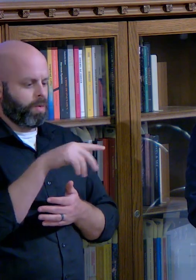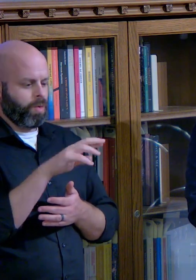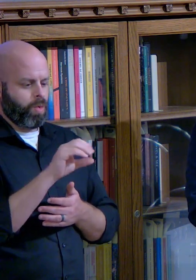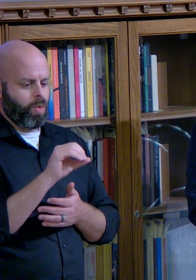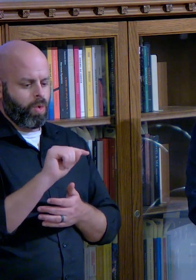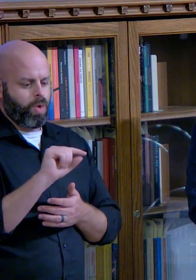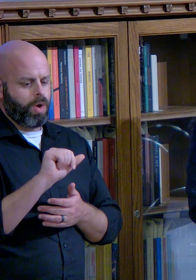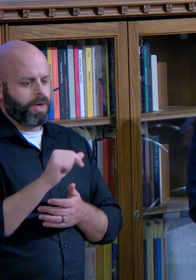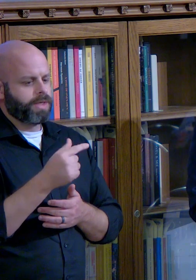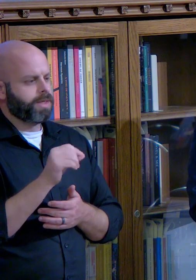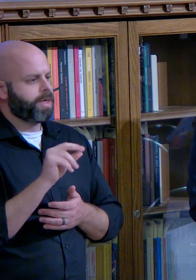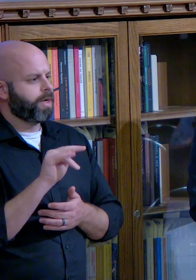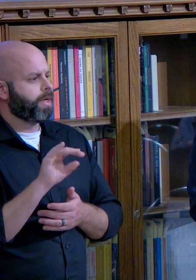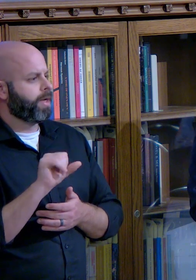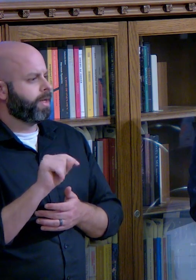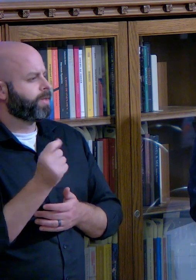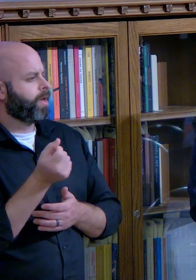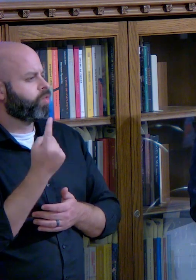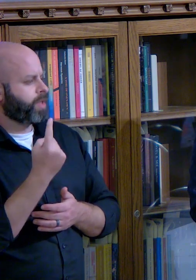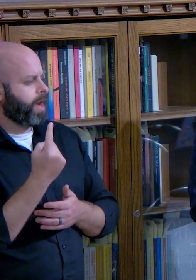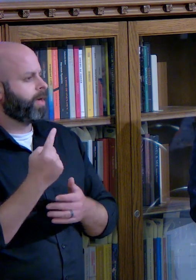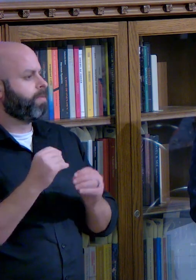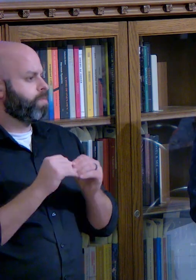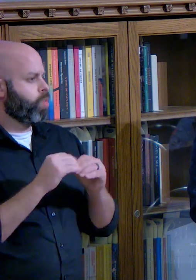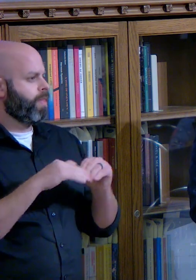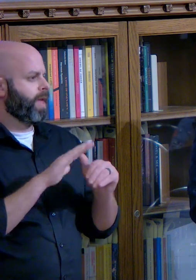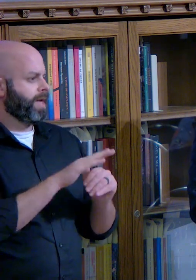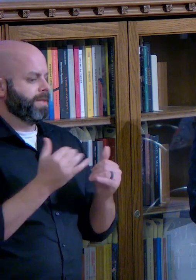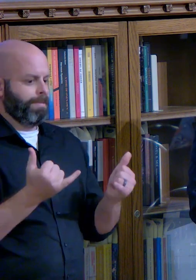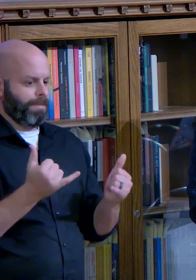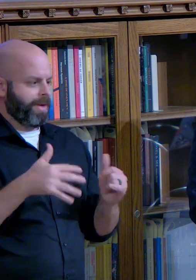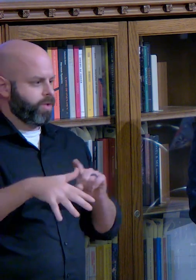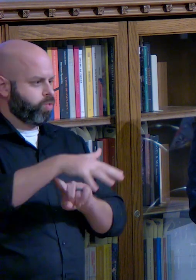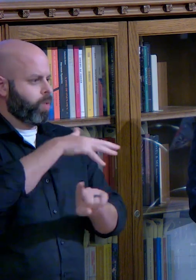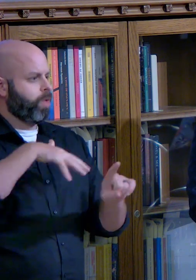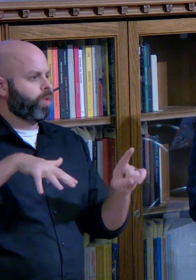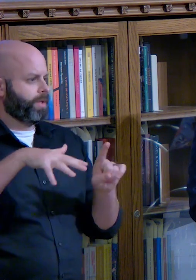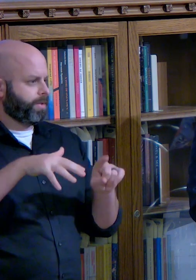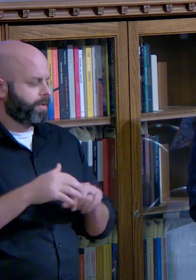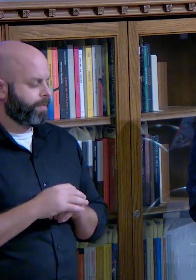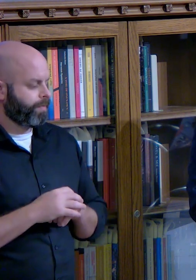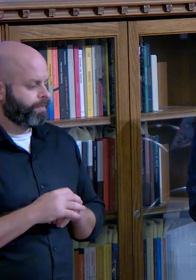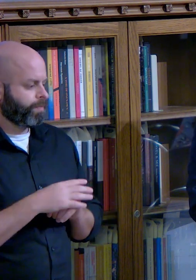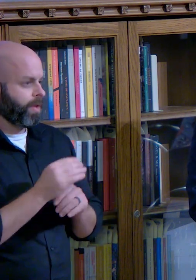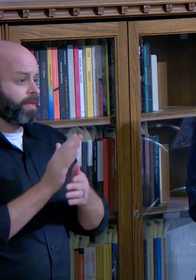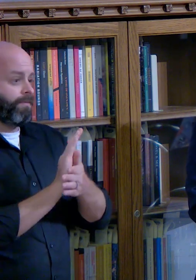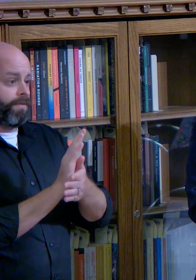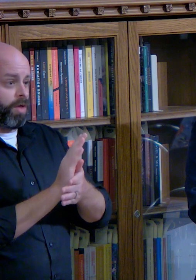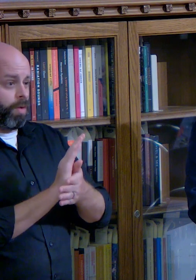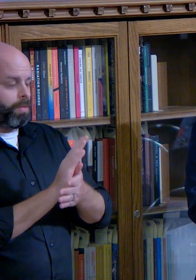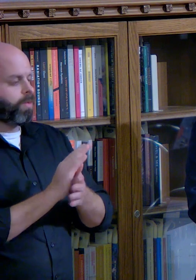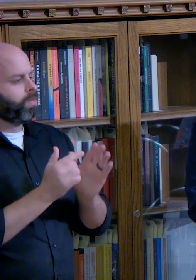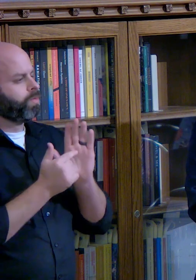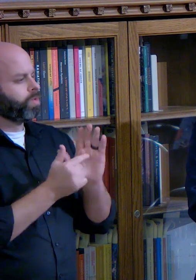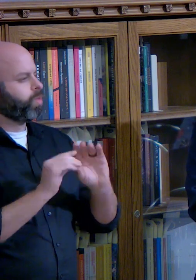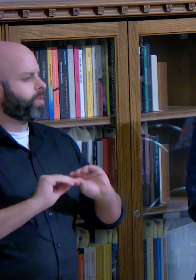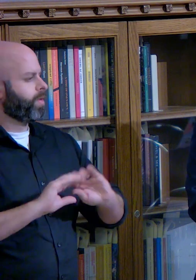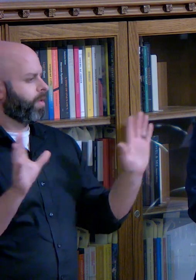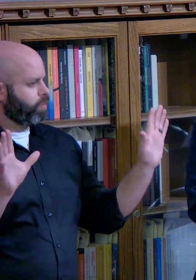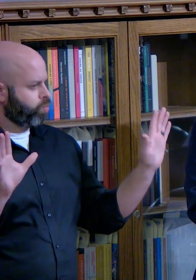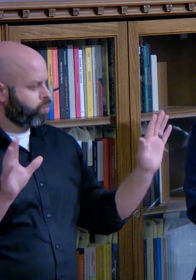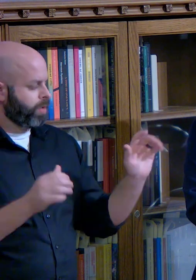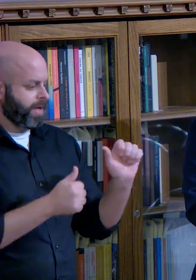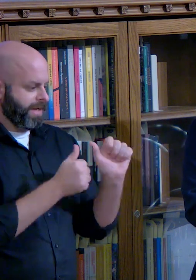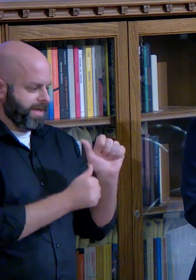an understanding way more than his immediate surroundings and context and the film makes clear that